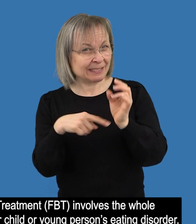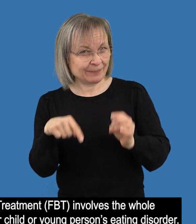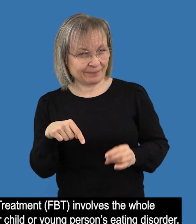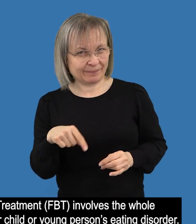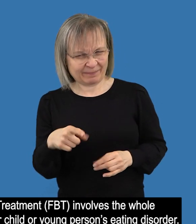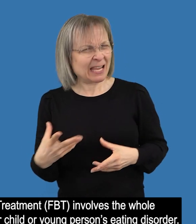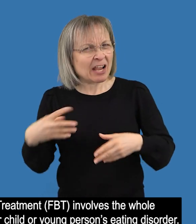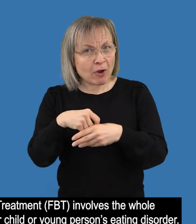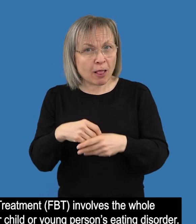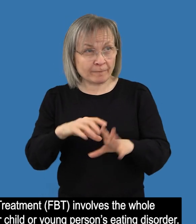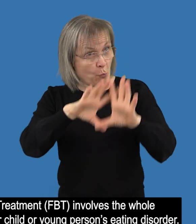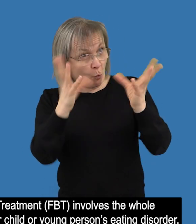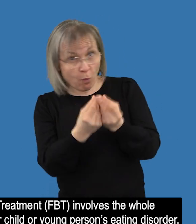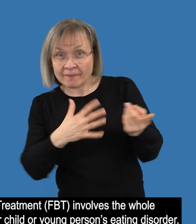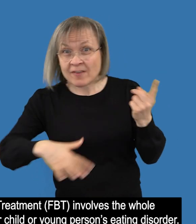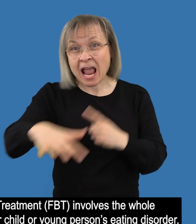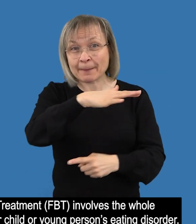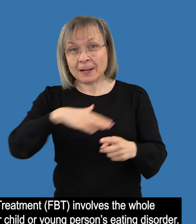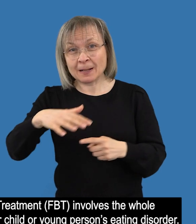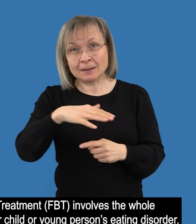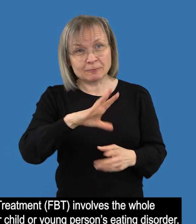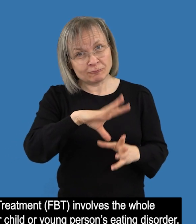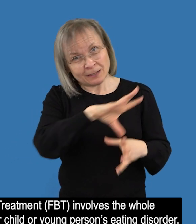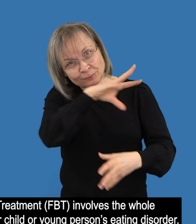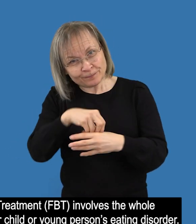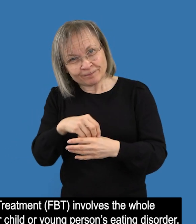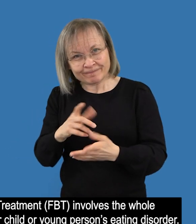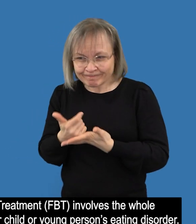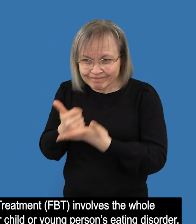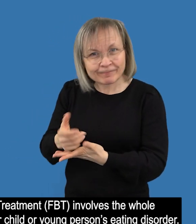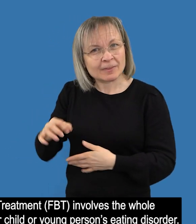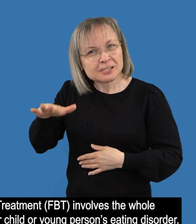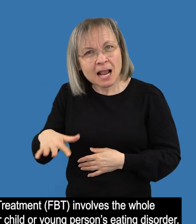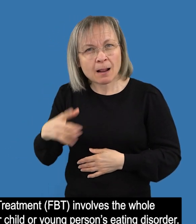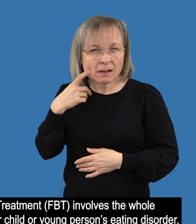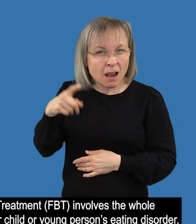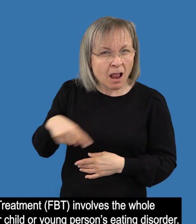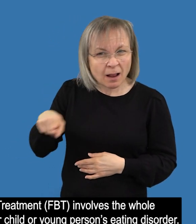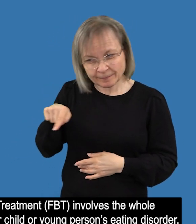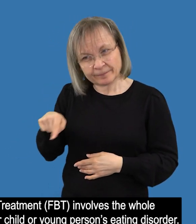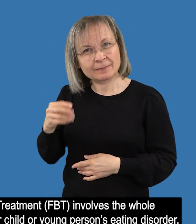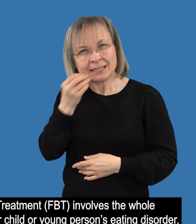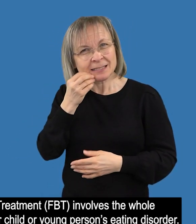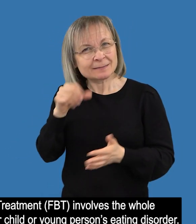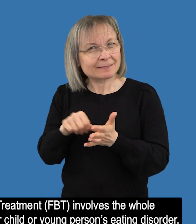Family-based treatment, FBT, involves the whole family in solving their child or young person's eating disorder.